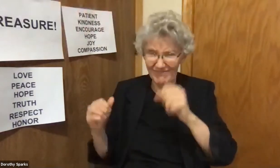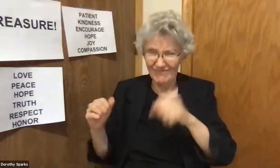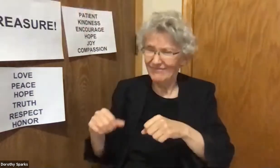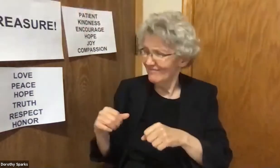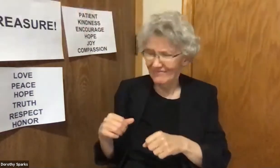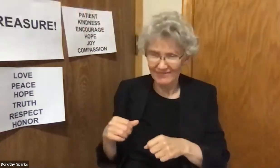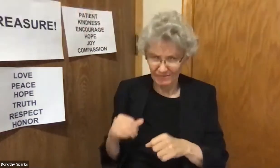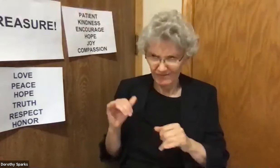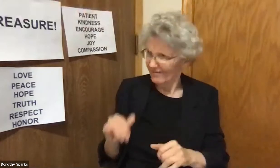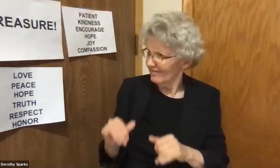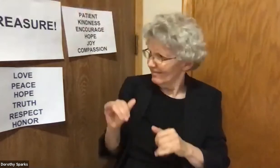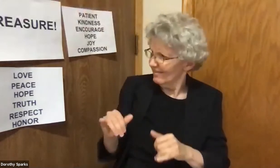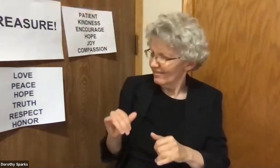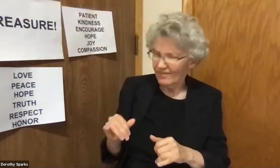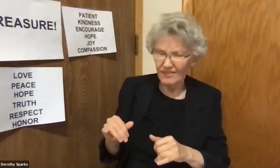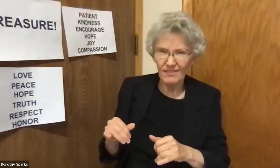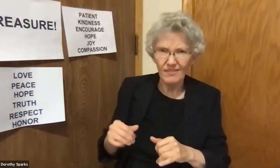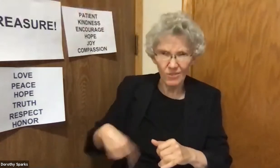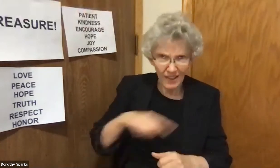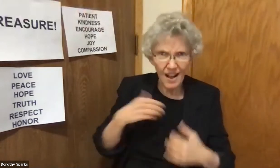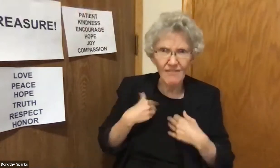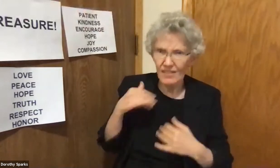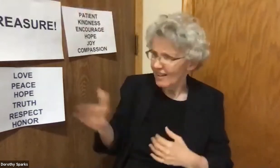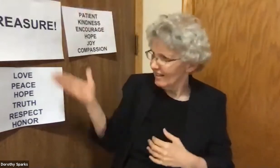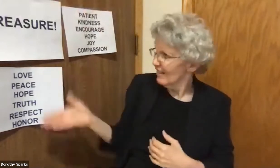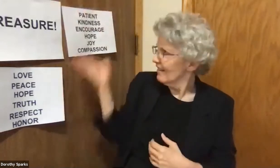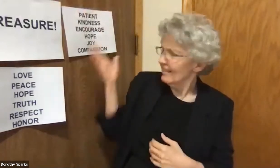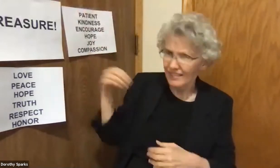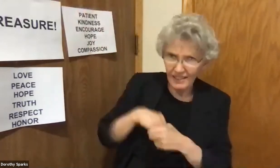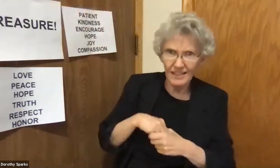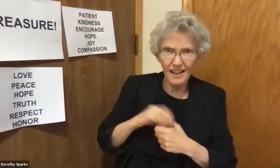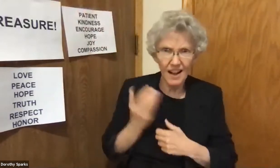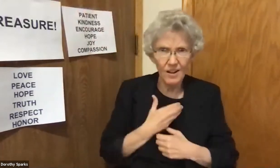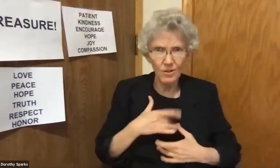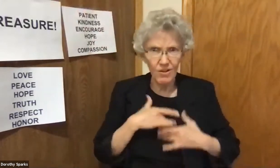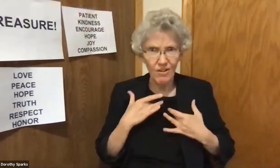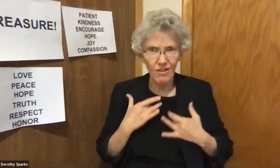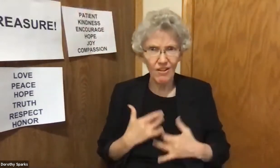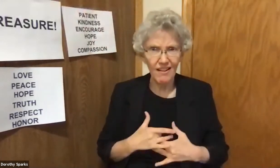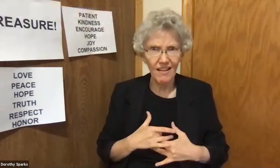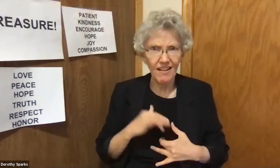And there's more than what I put up here. And we have all of these